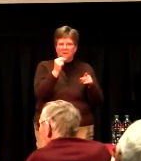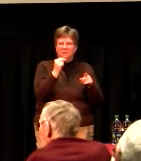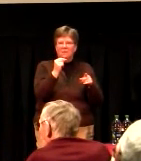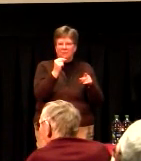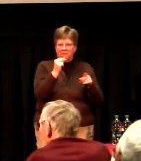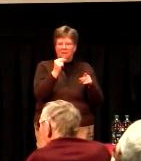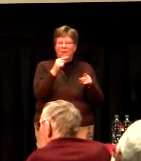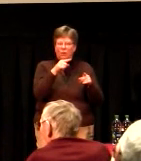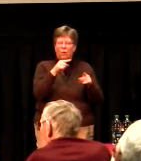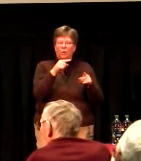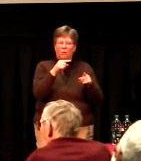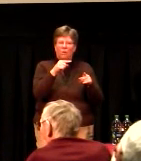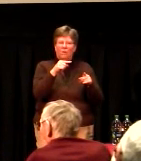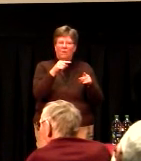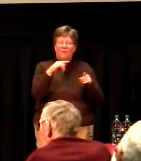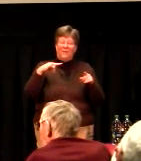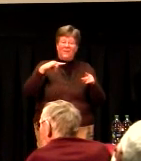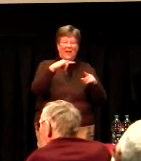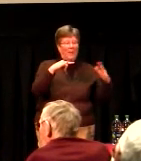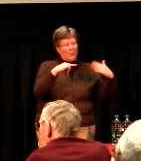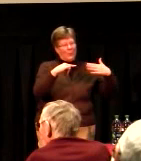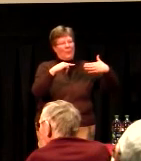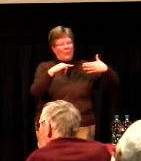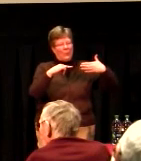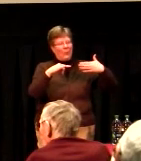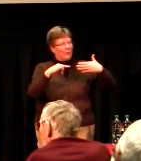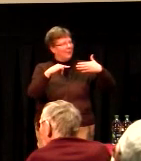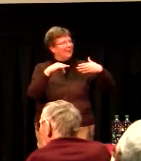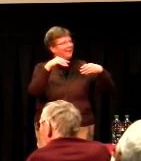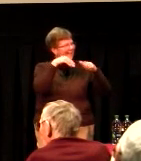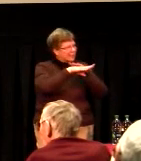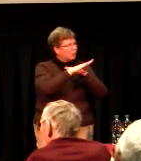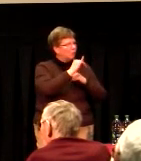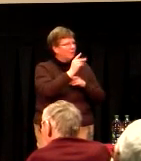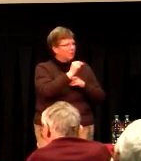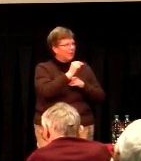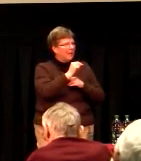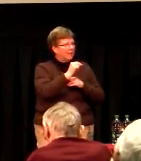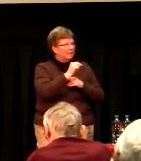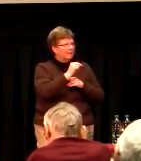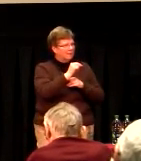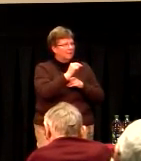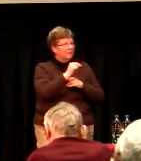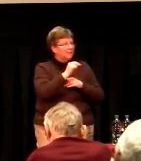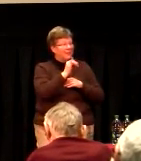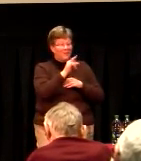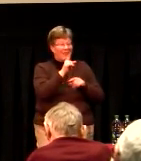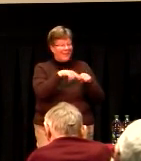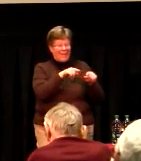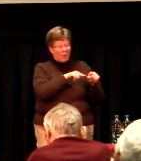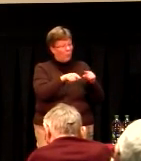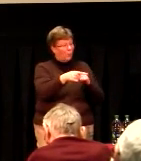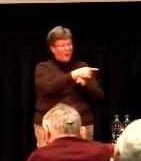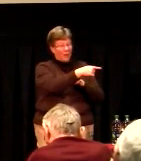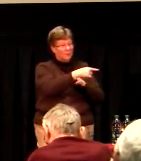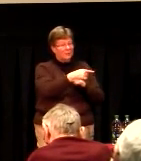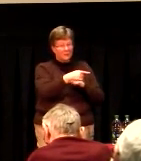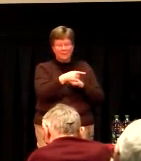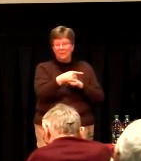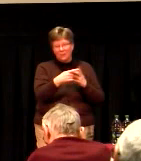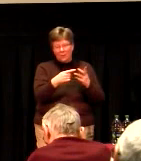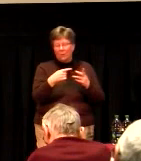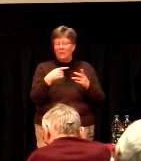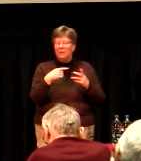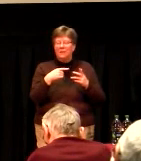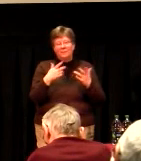west, you're flying into the jet. If they can't deviate around it, they'll get hit by it. Yeah. We fly on lines of